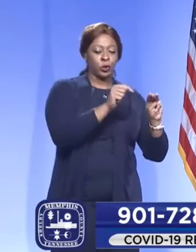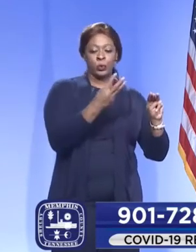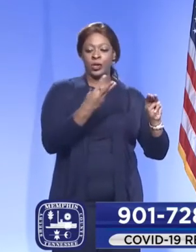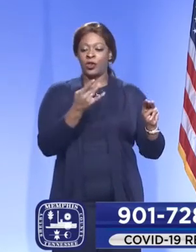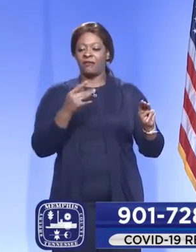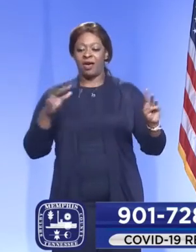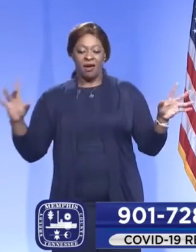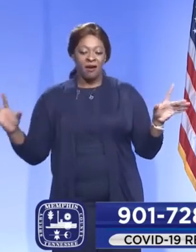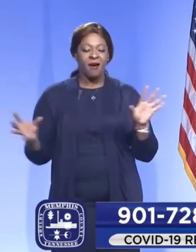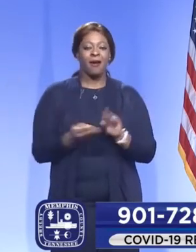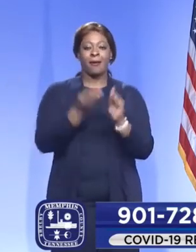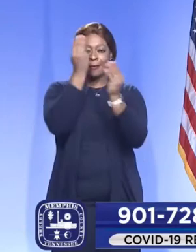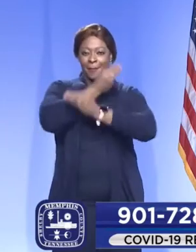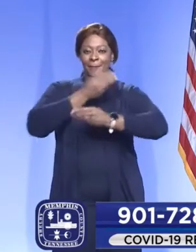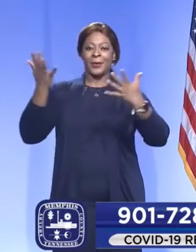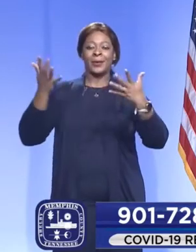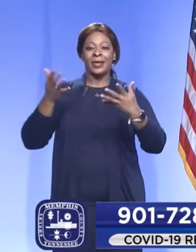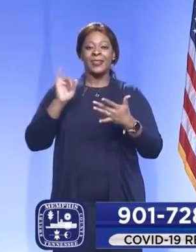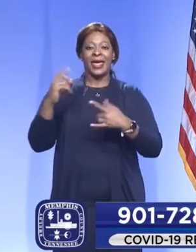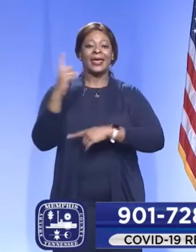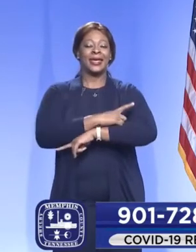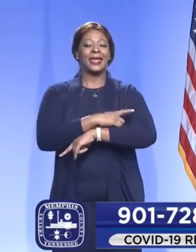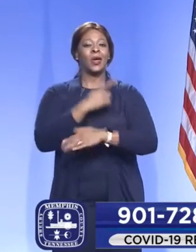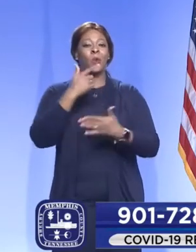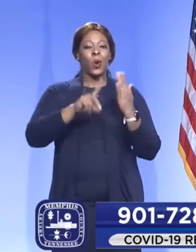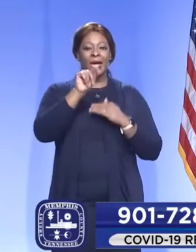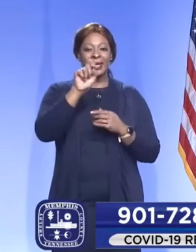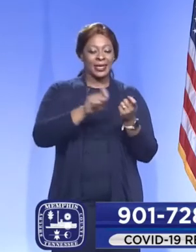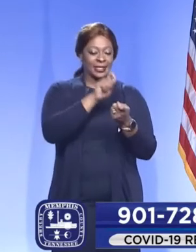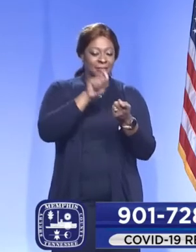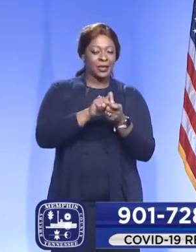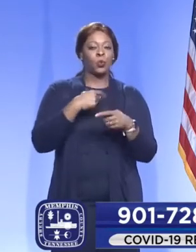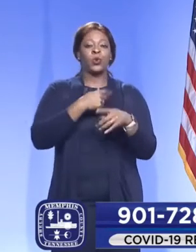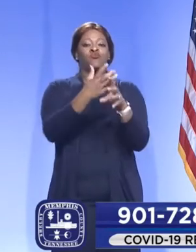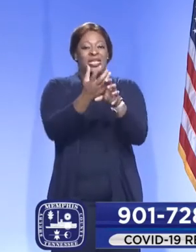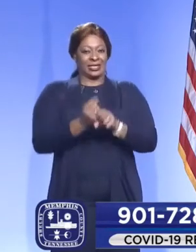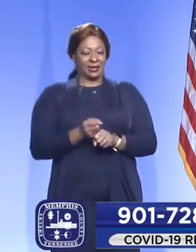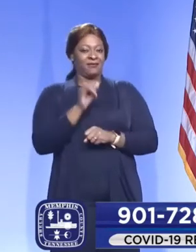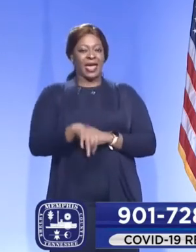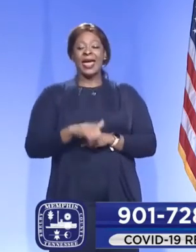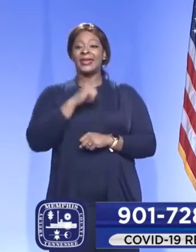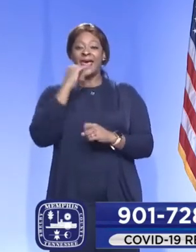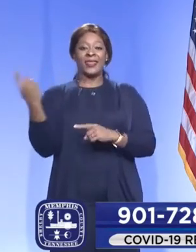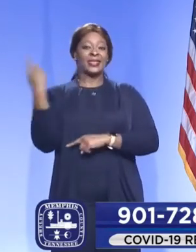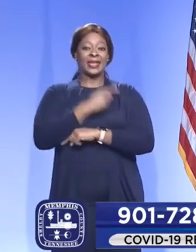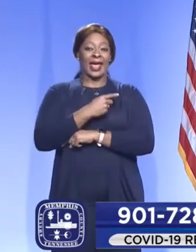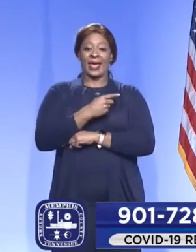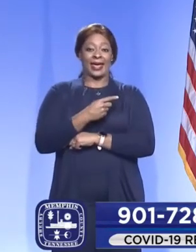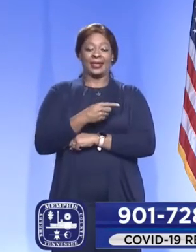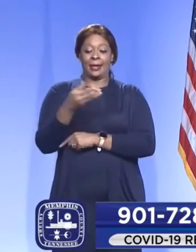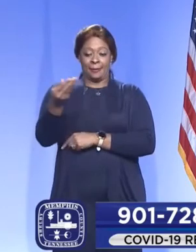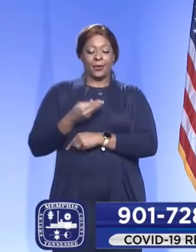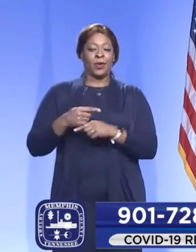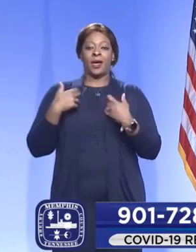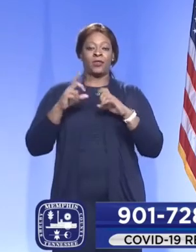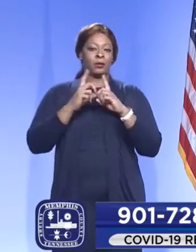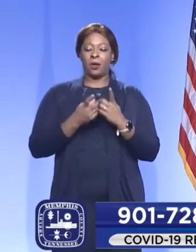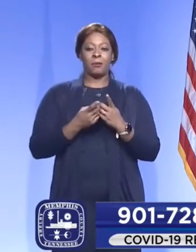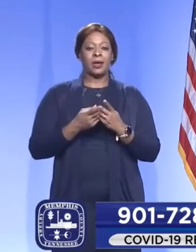do not calculate positivity rate based on the report date. And so that 160 or